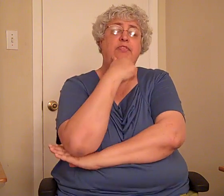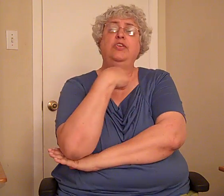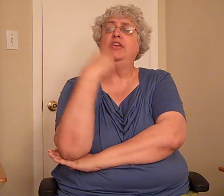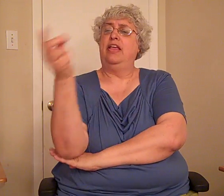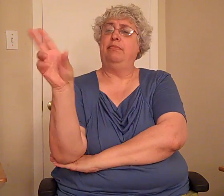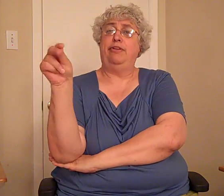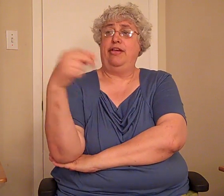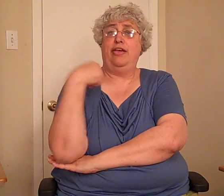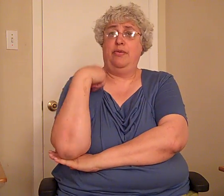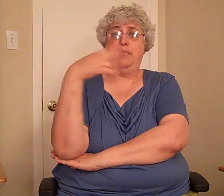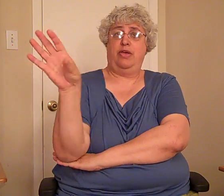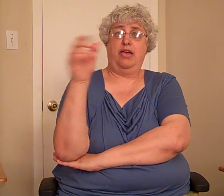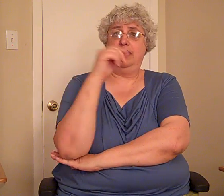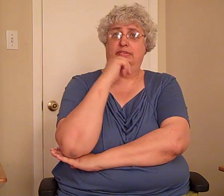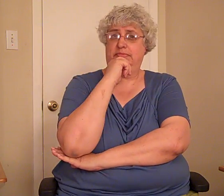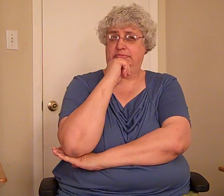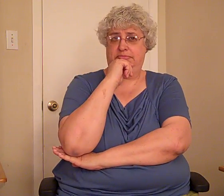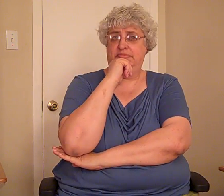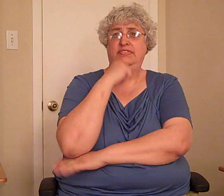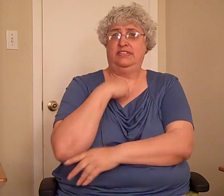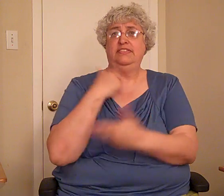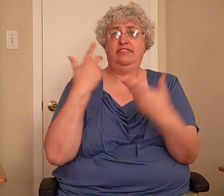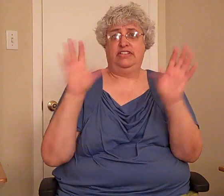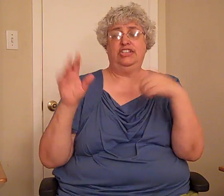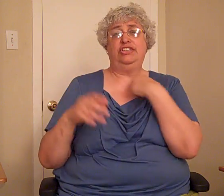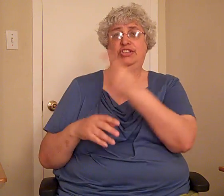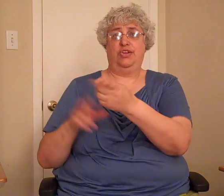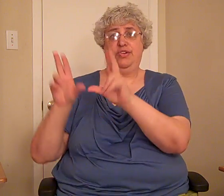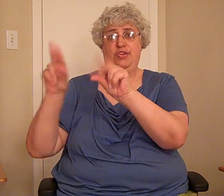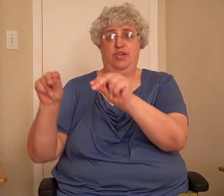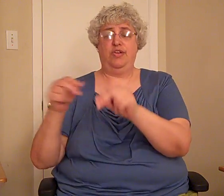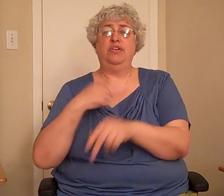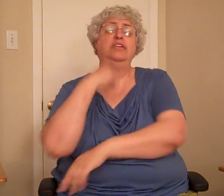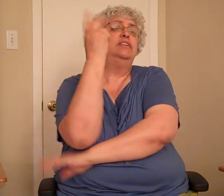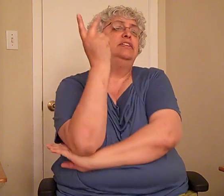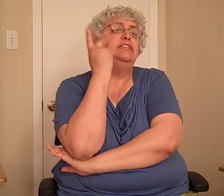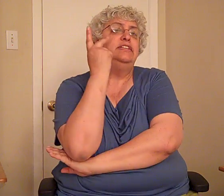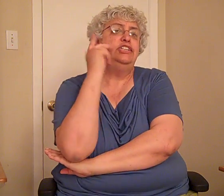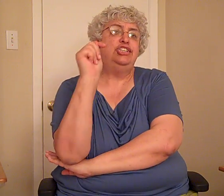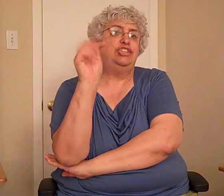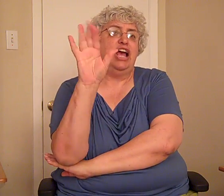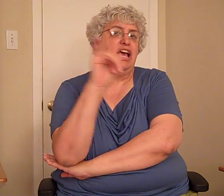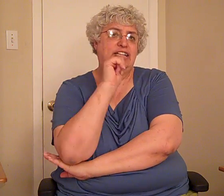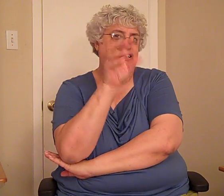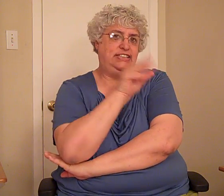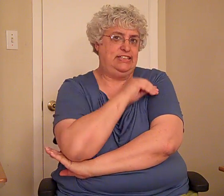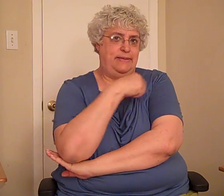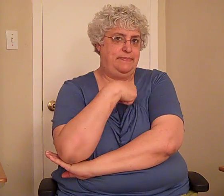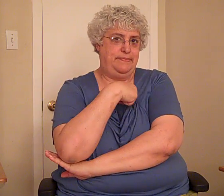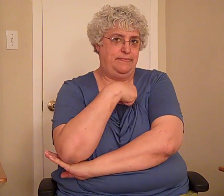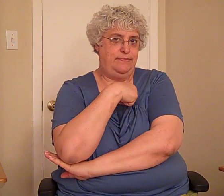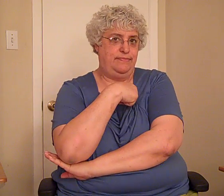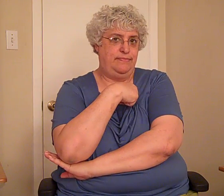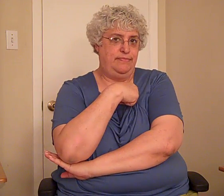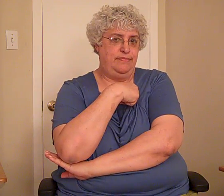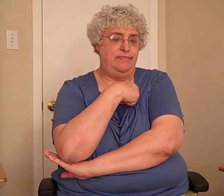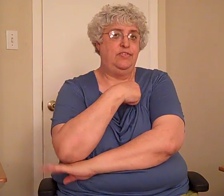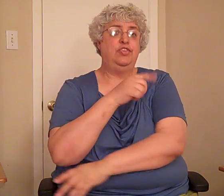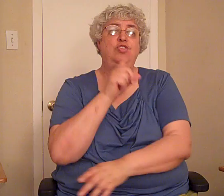no. Whoa, I've done it. Because giving it a shot don't cut it. So you got to understand something. This is a business that you, right now, if you haven't yet made the